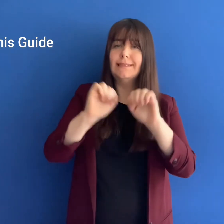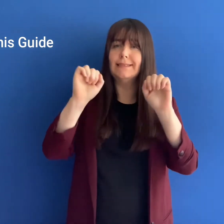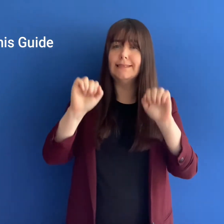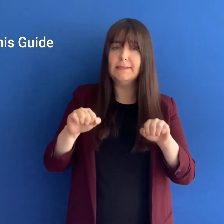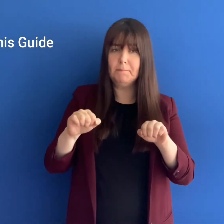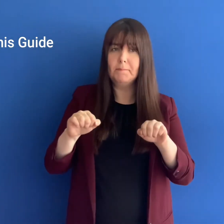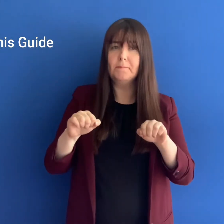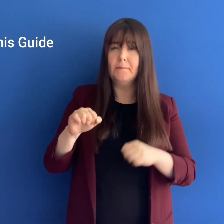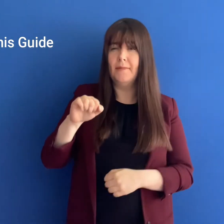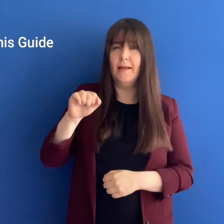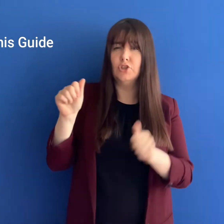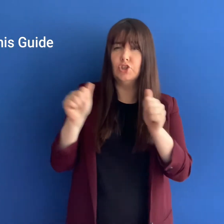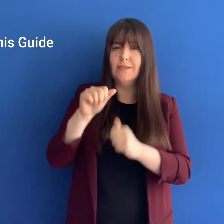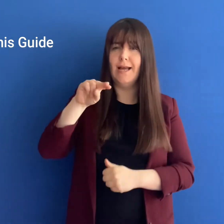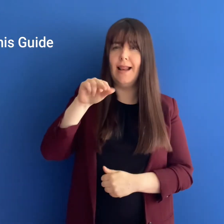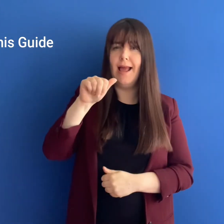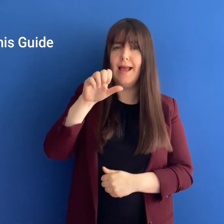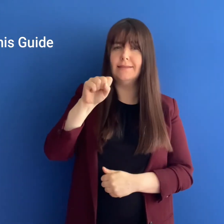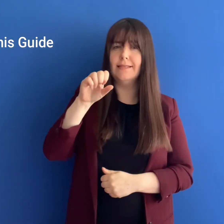The National Ability Support System,